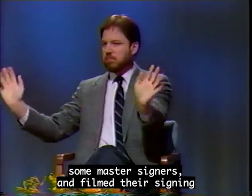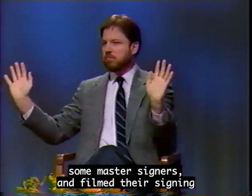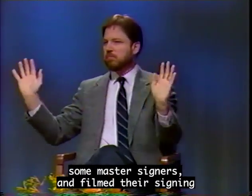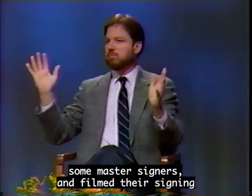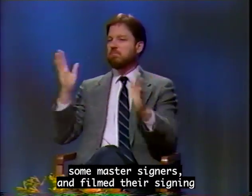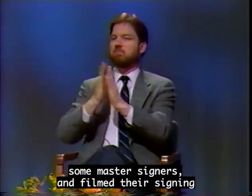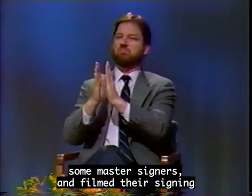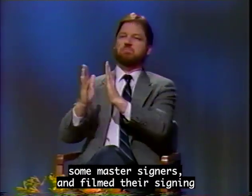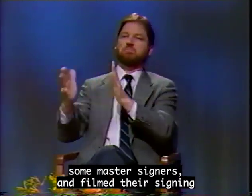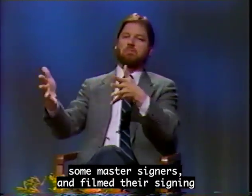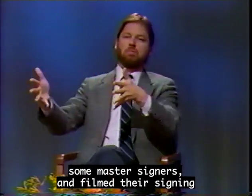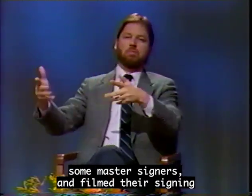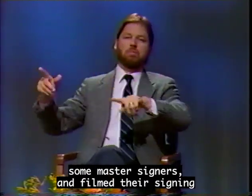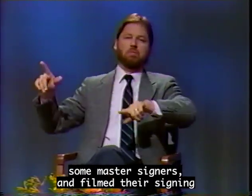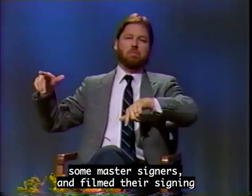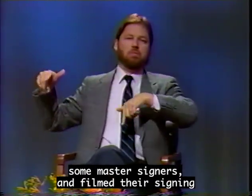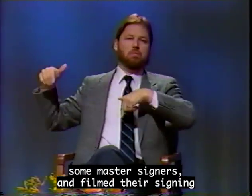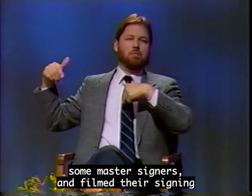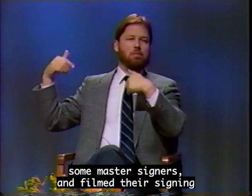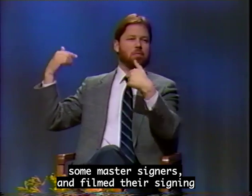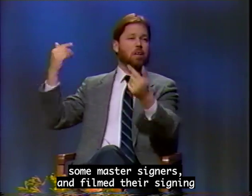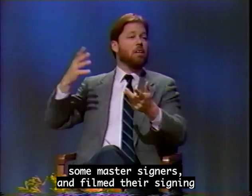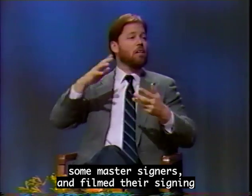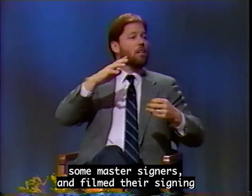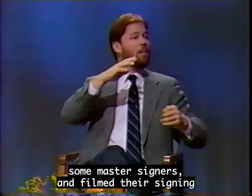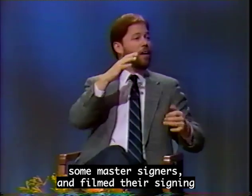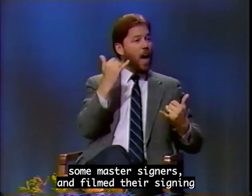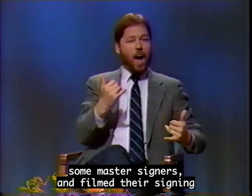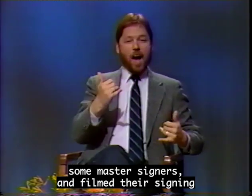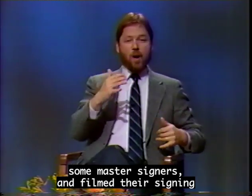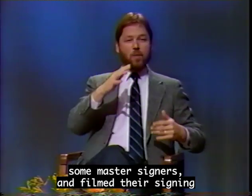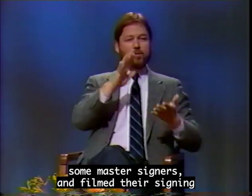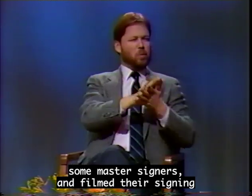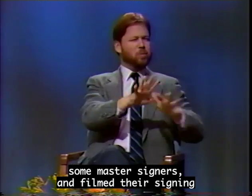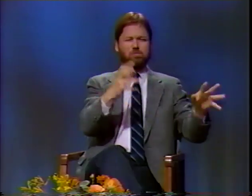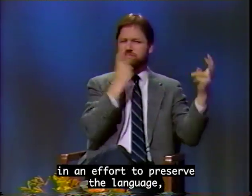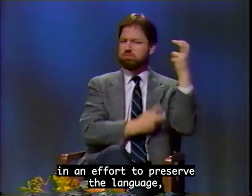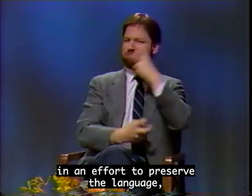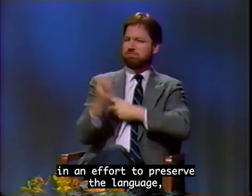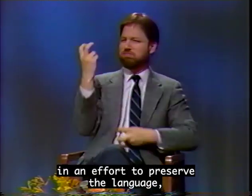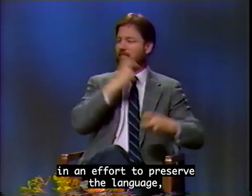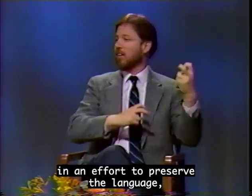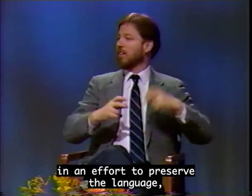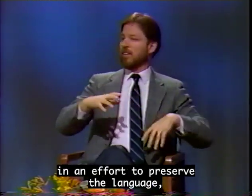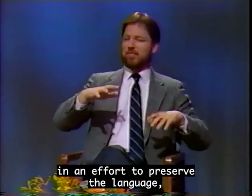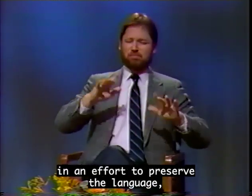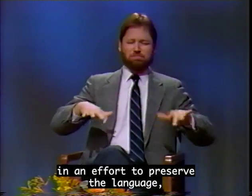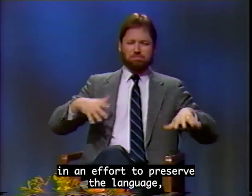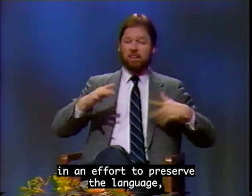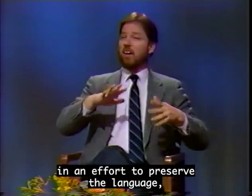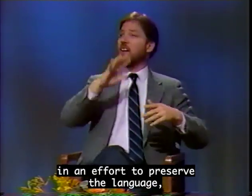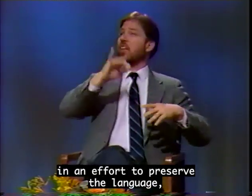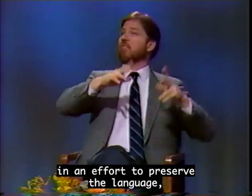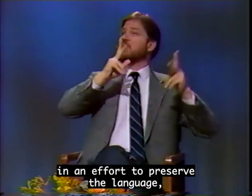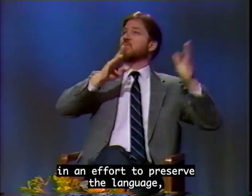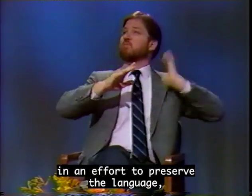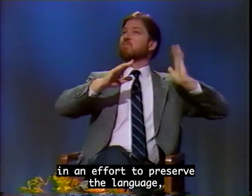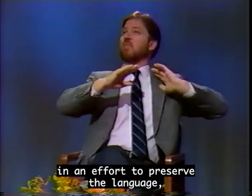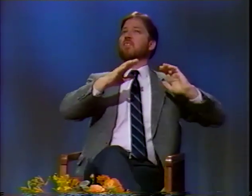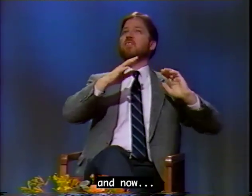master signers, and filmed their signing in an effort to preserve the language.